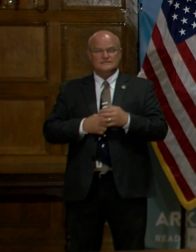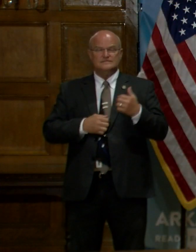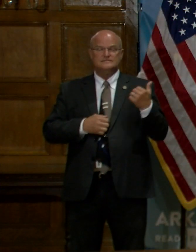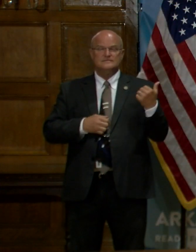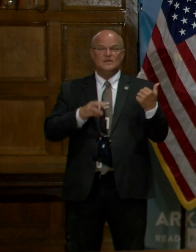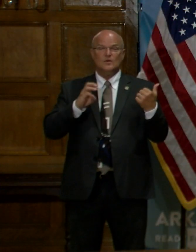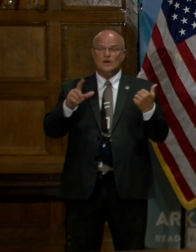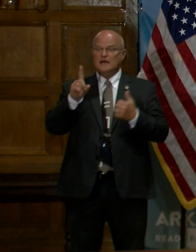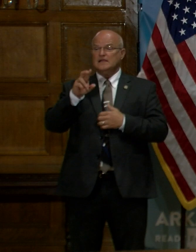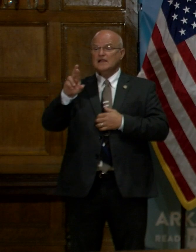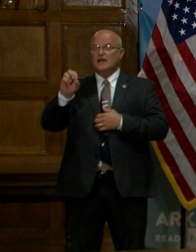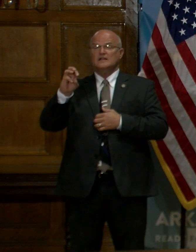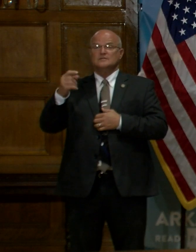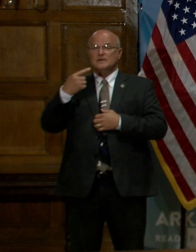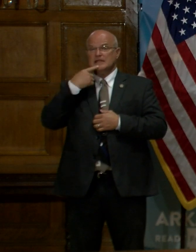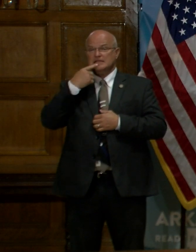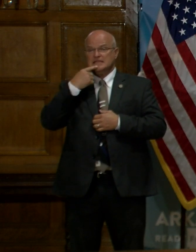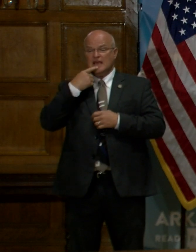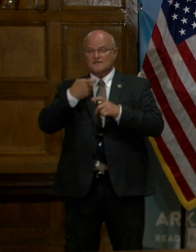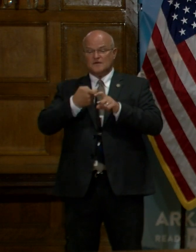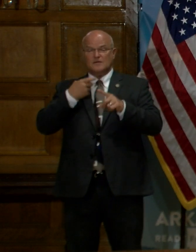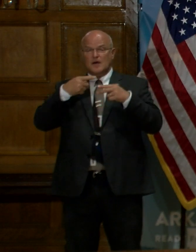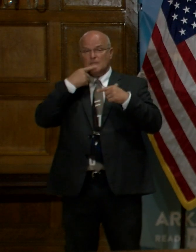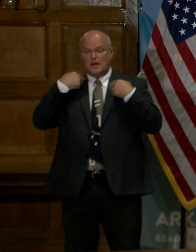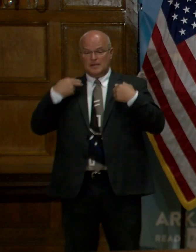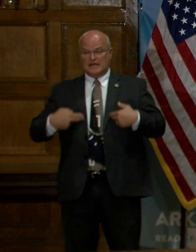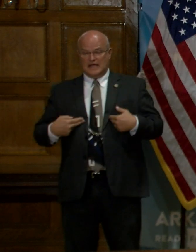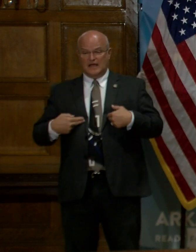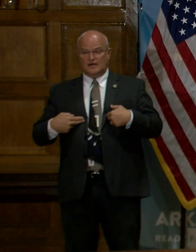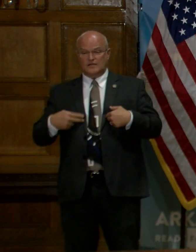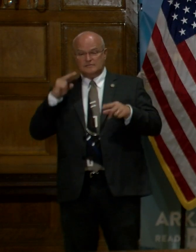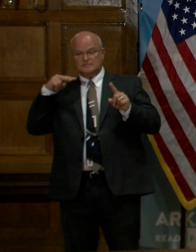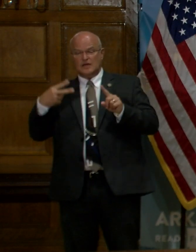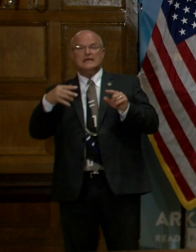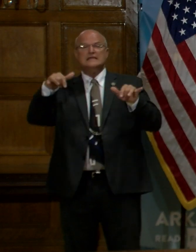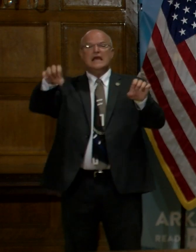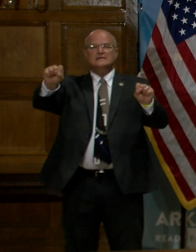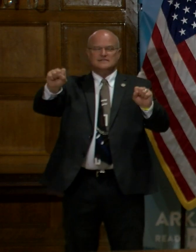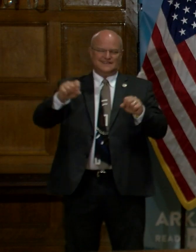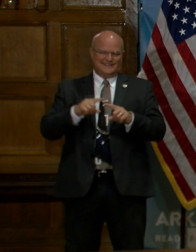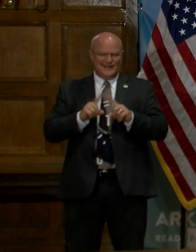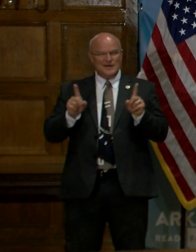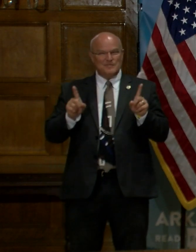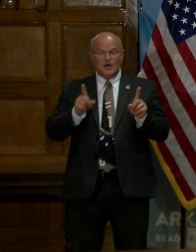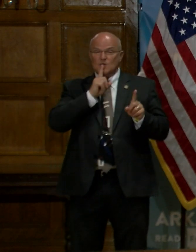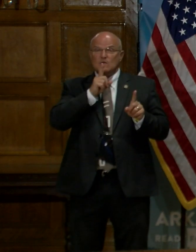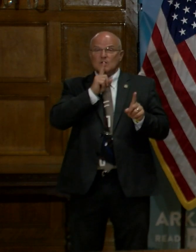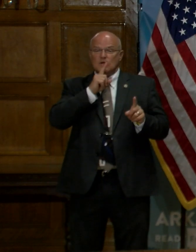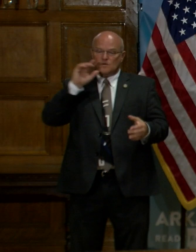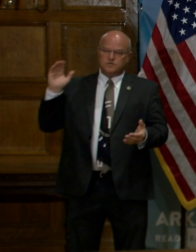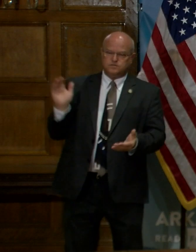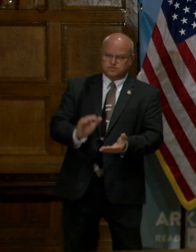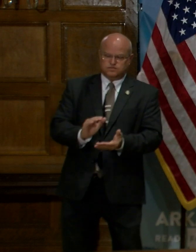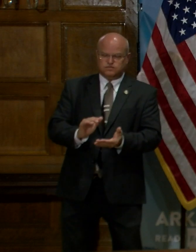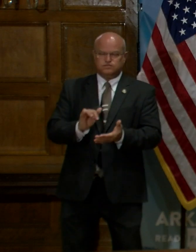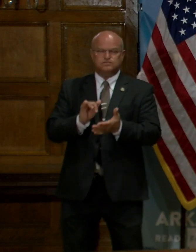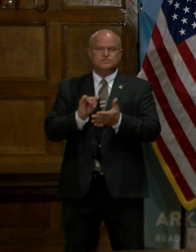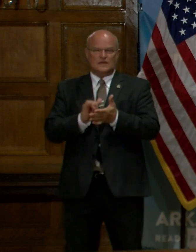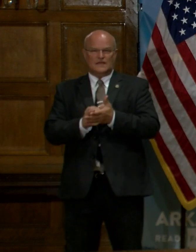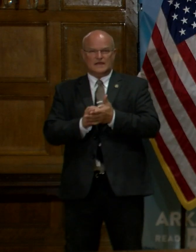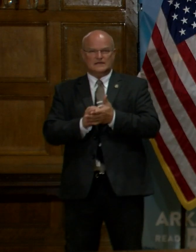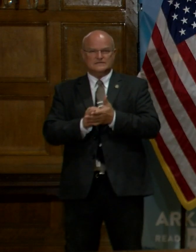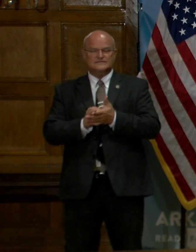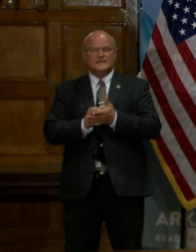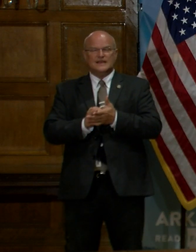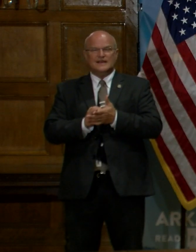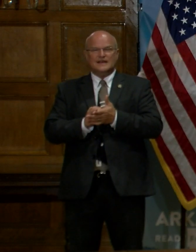Well, Dr. Smith probably would say from a public health standpoint that would be terrific. That would really, really reduce the